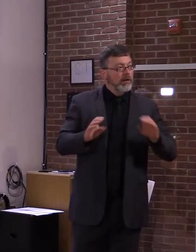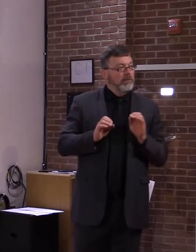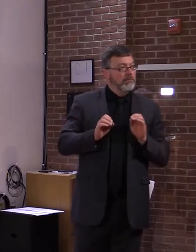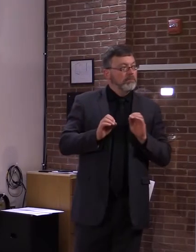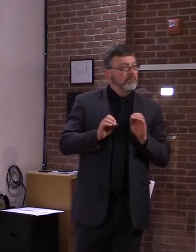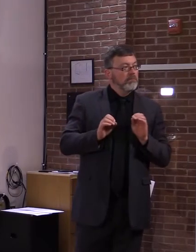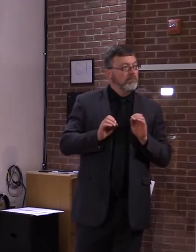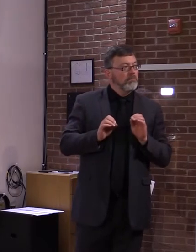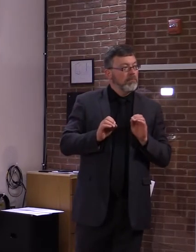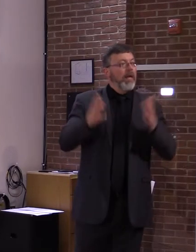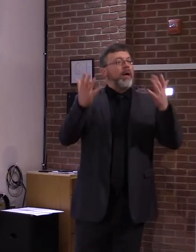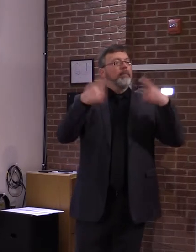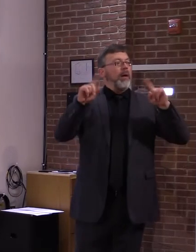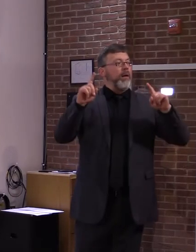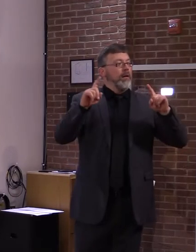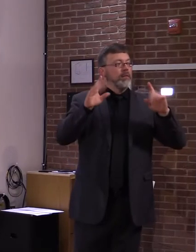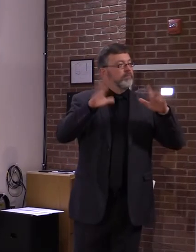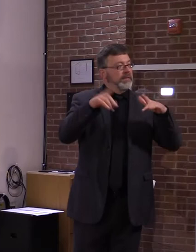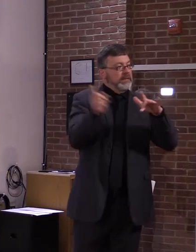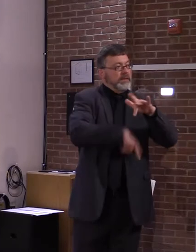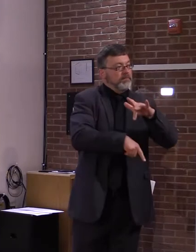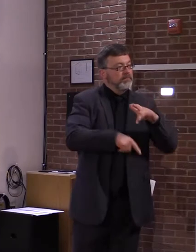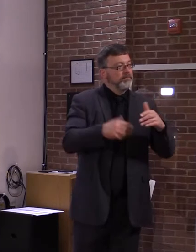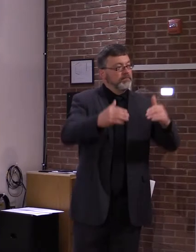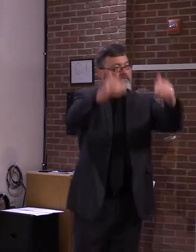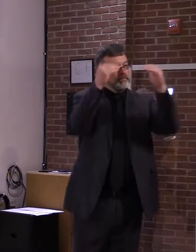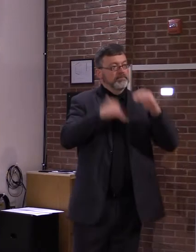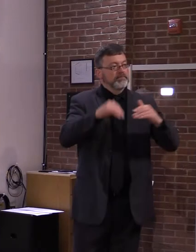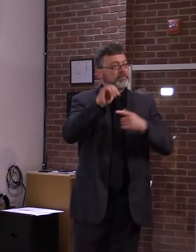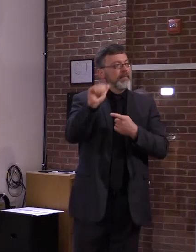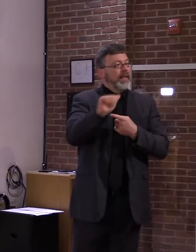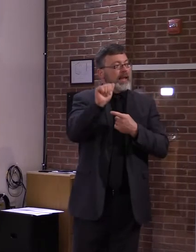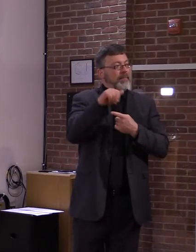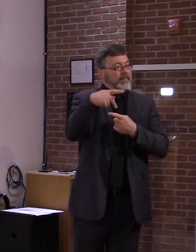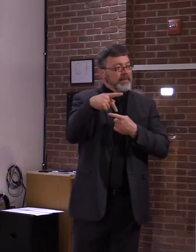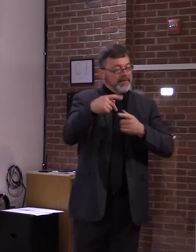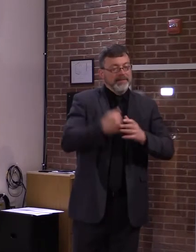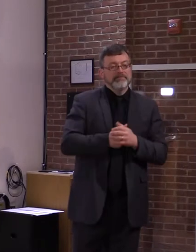All right, we'll go to Lisa, the AP.